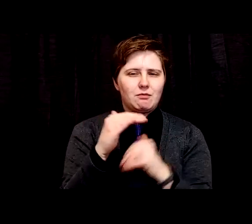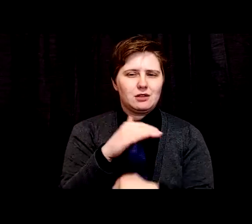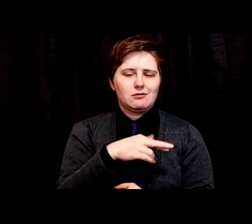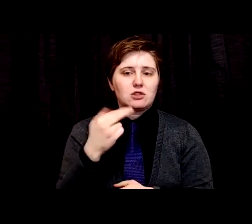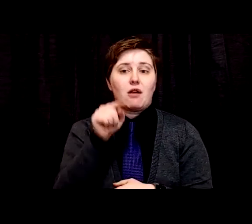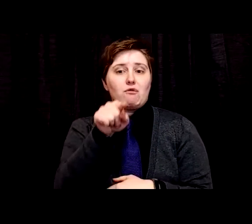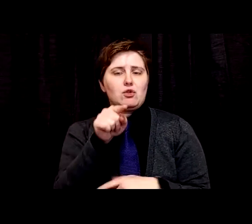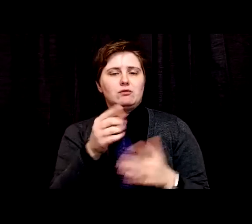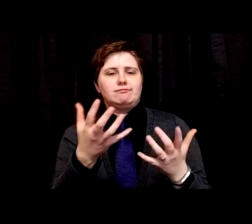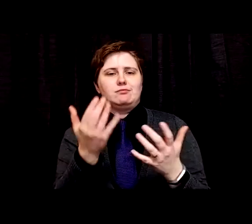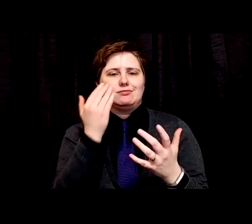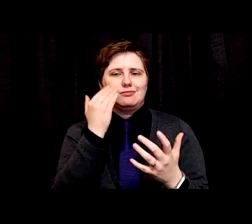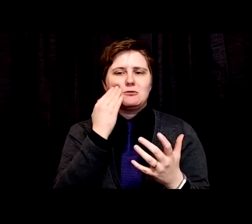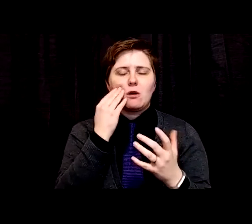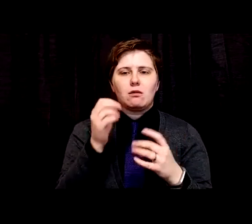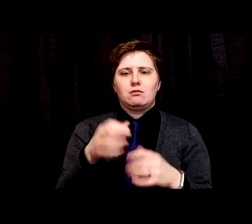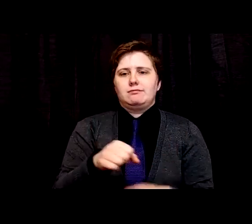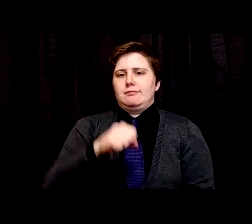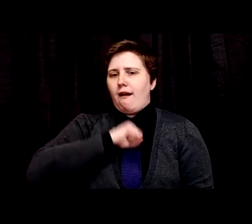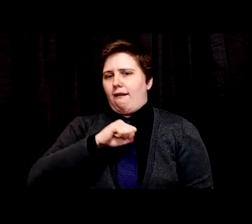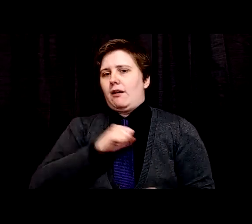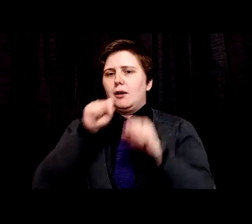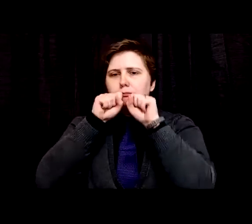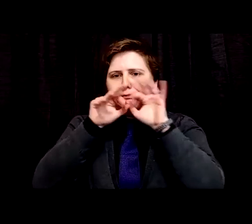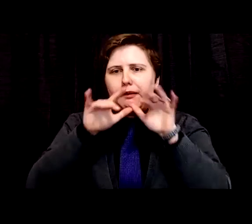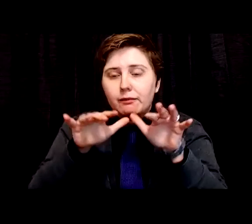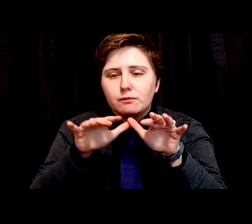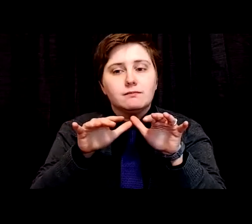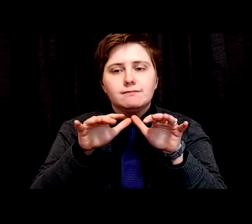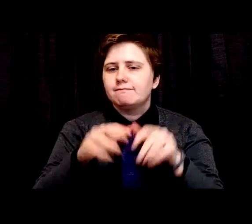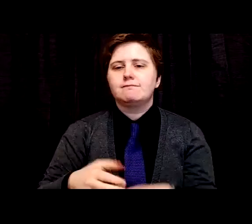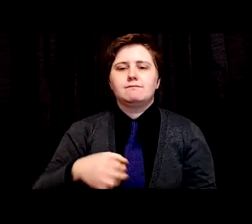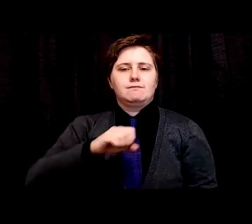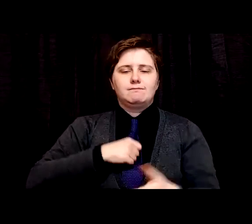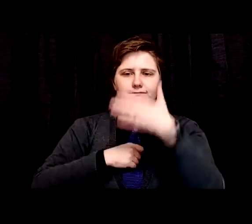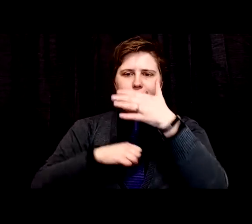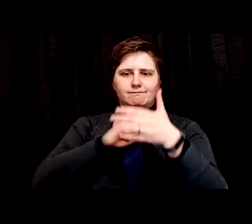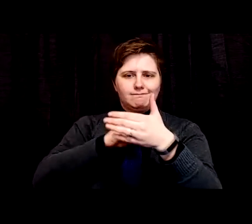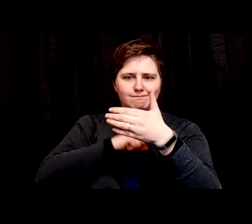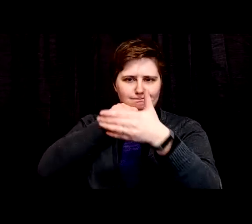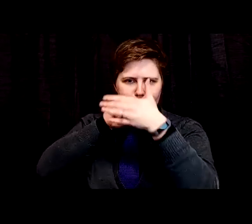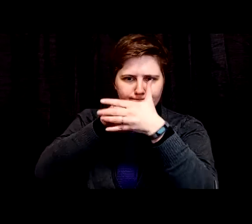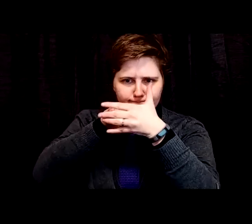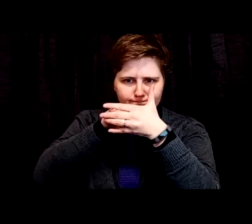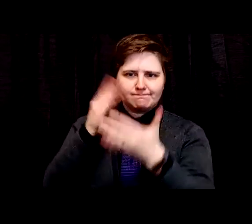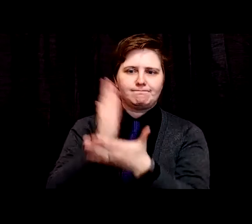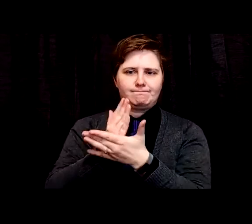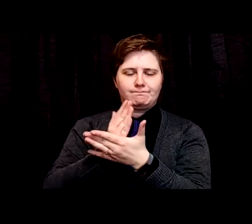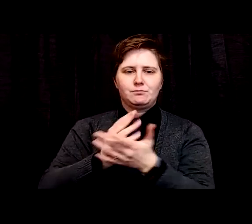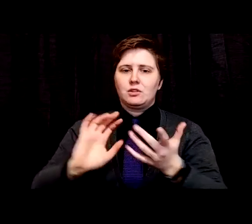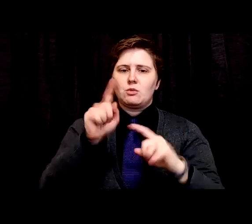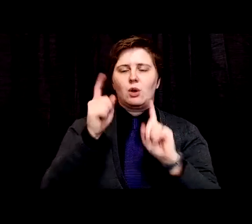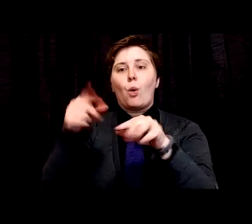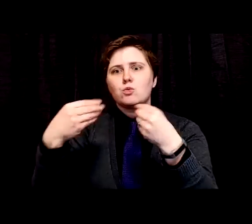you, again, that droplet spread to somebody else. So that's why we're asking for those coverings on your face when you're in those areas, such as grocery stores,